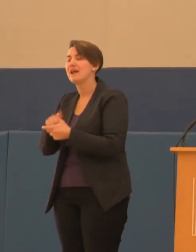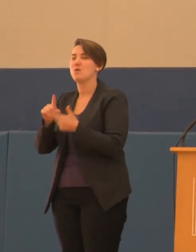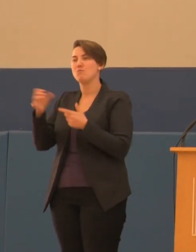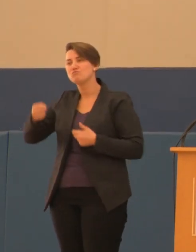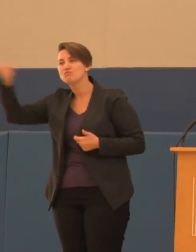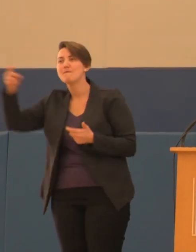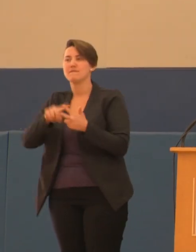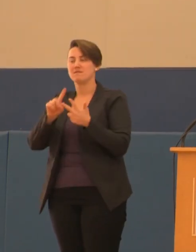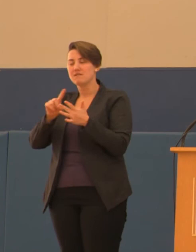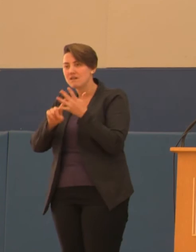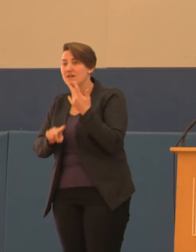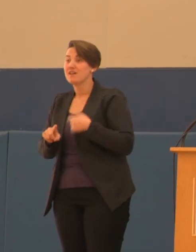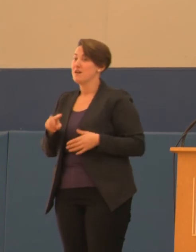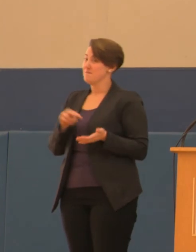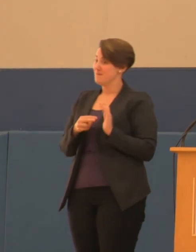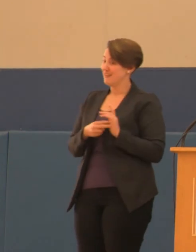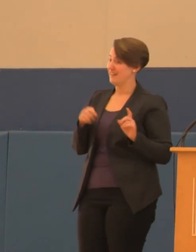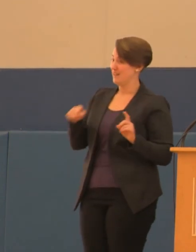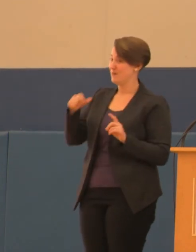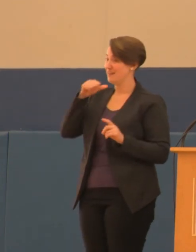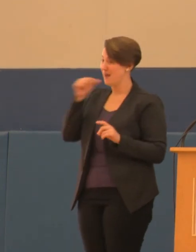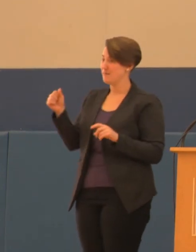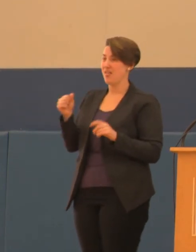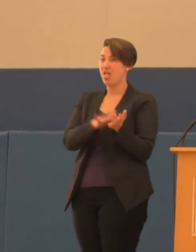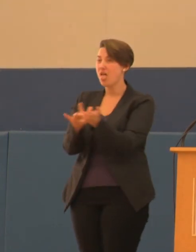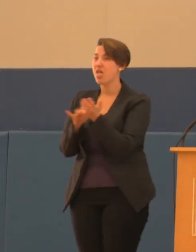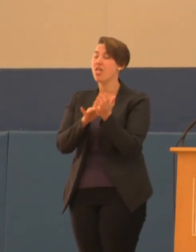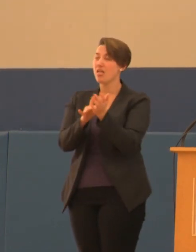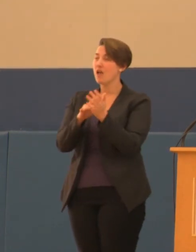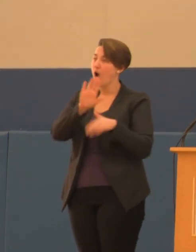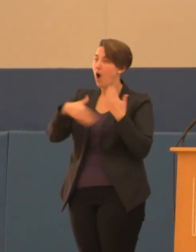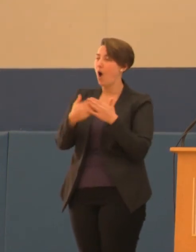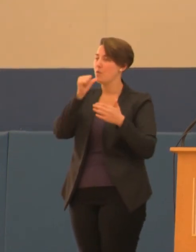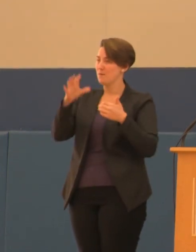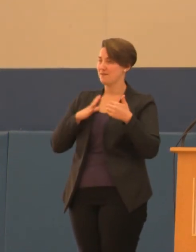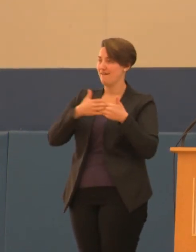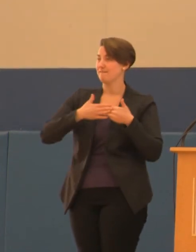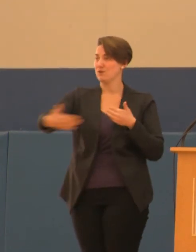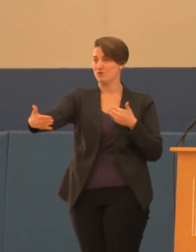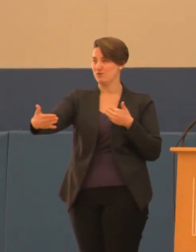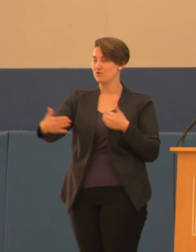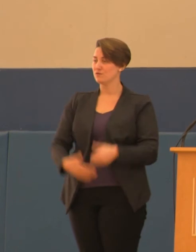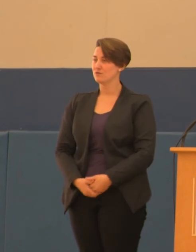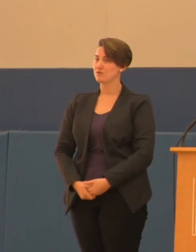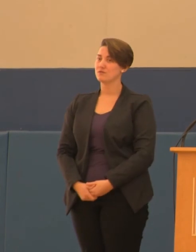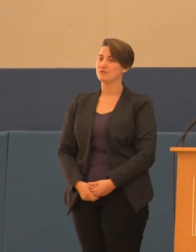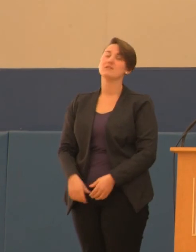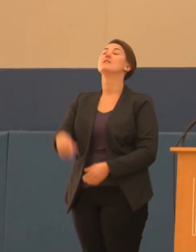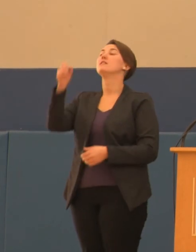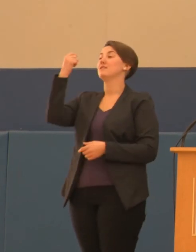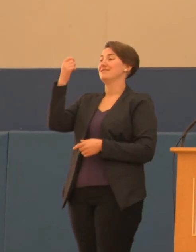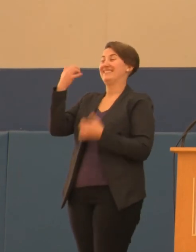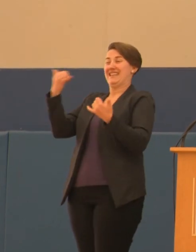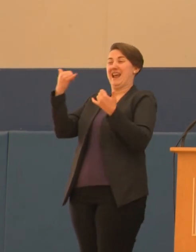removed, he would not have been violating all the women after. So my message